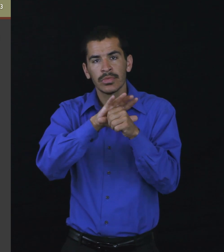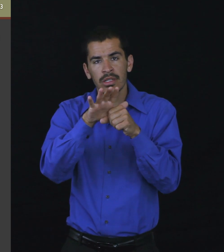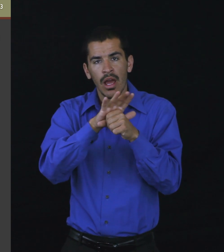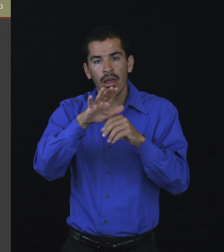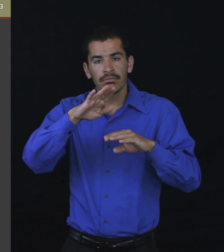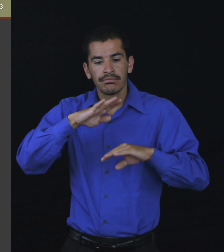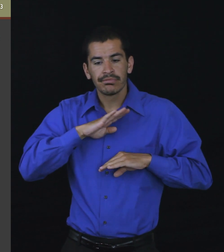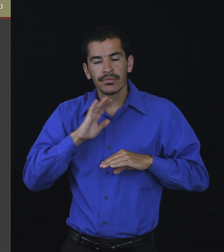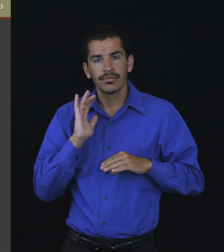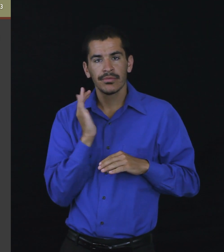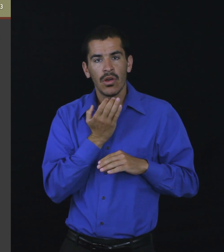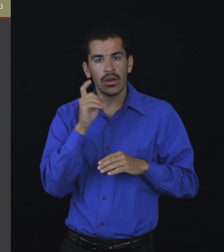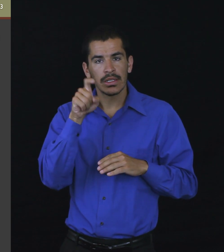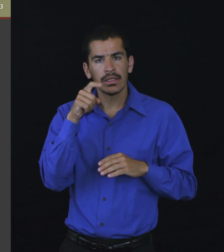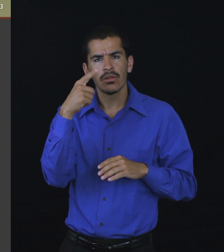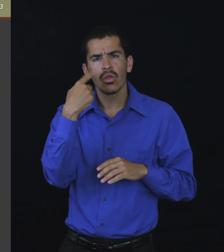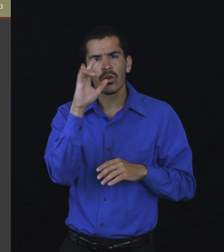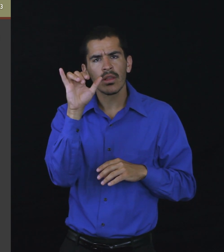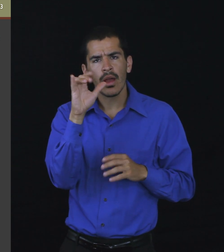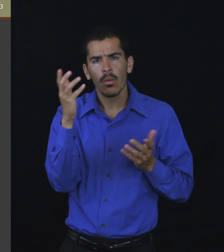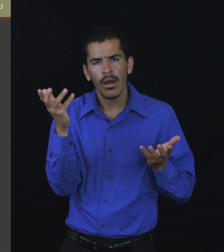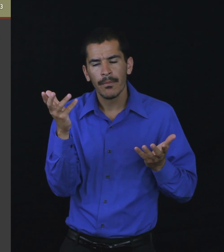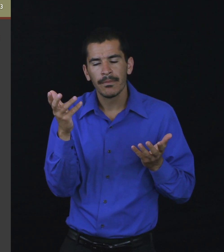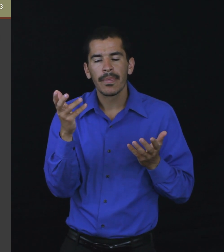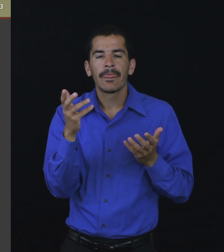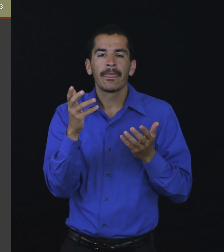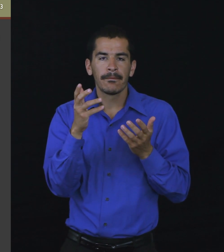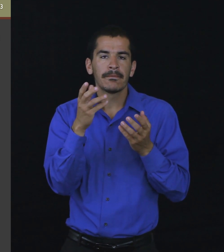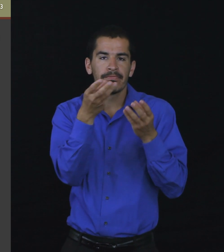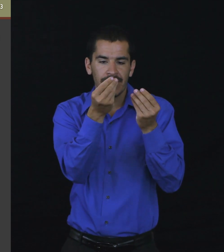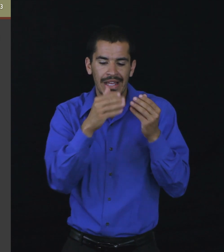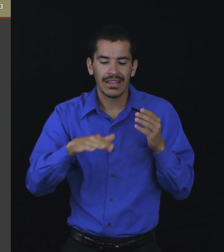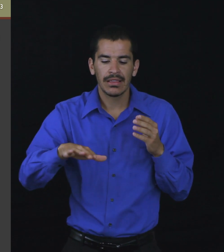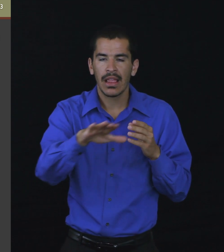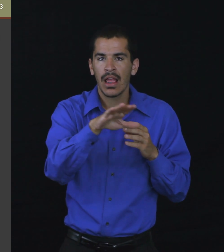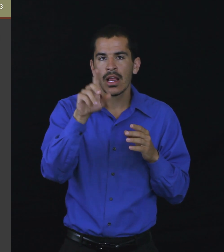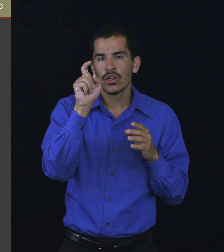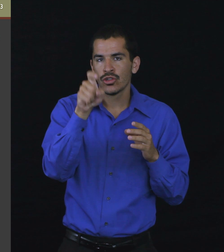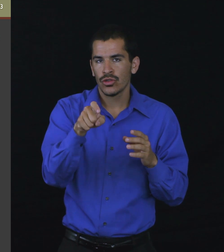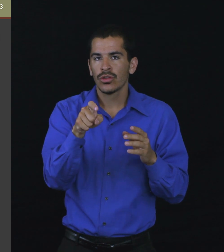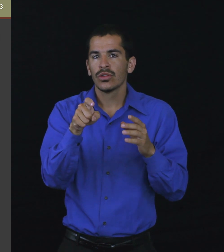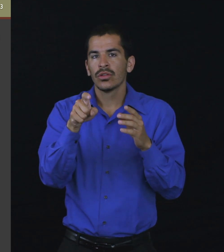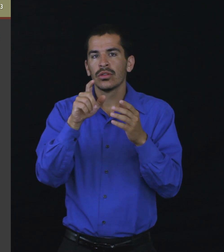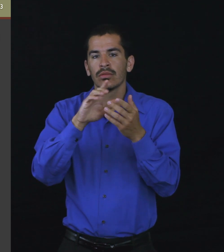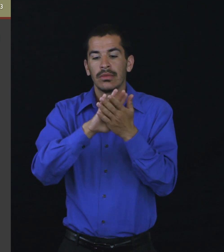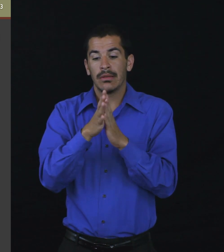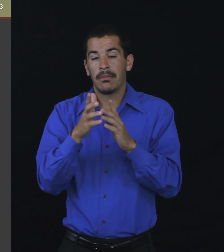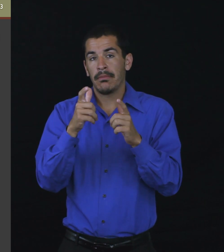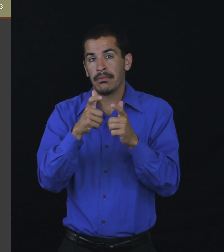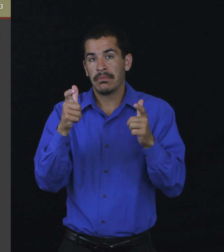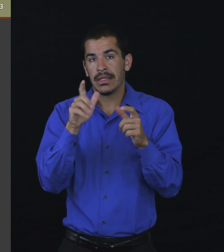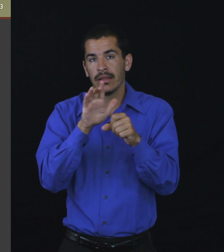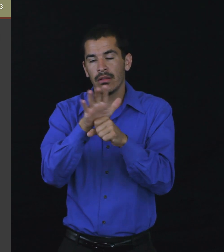The land should be large enough to hold all the space needs.